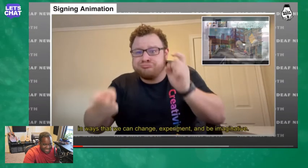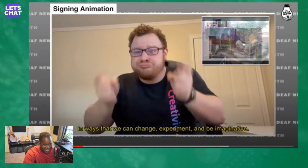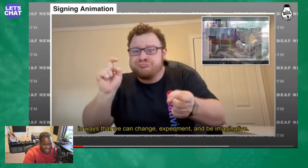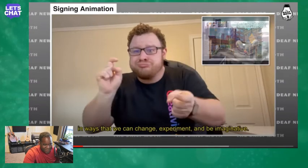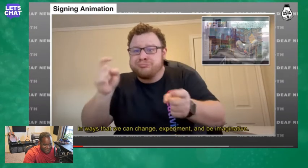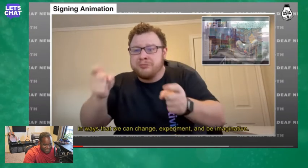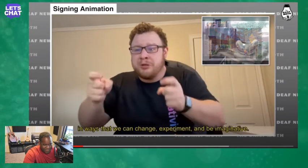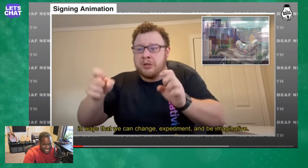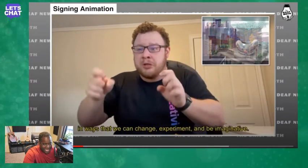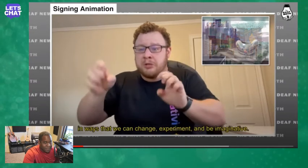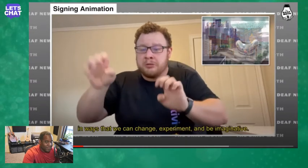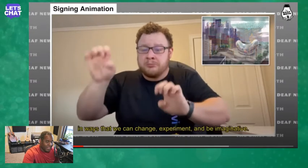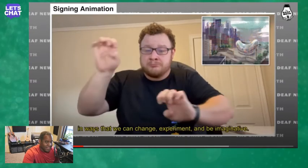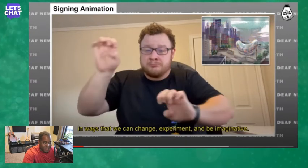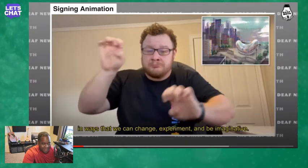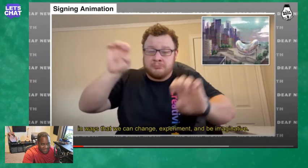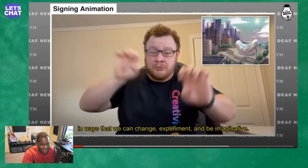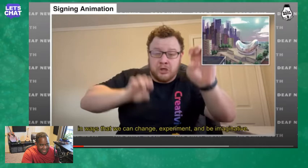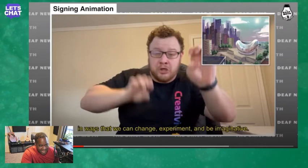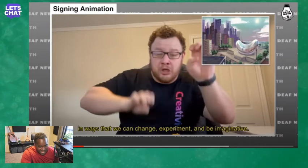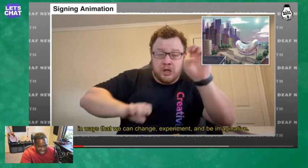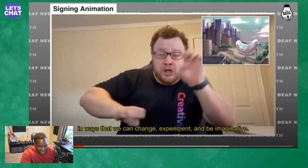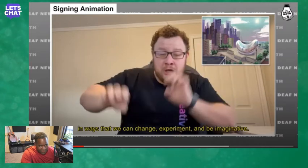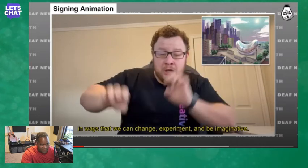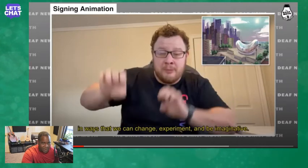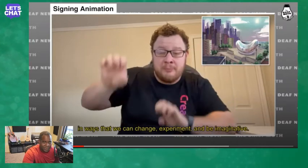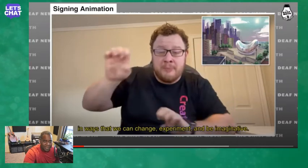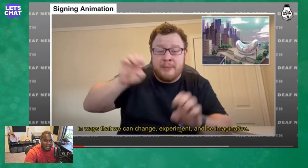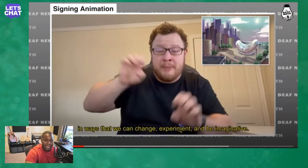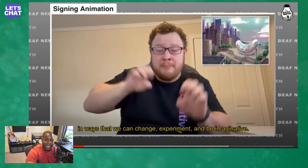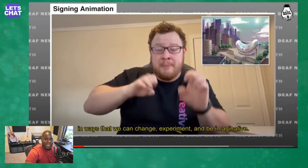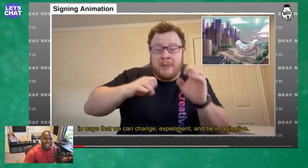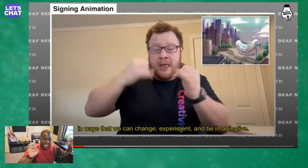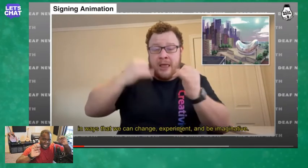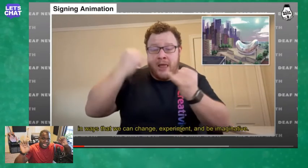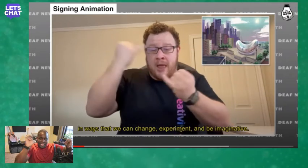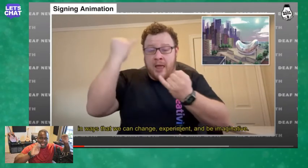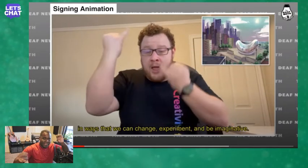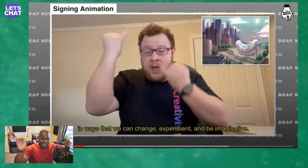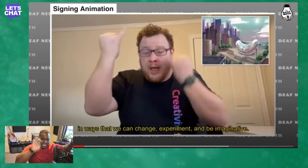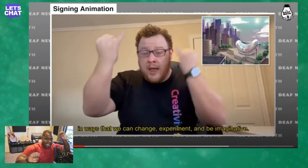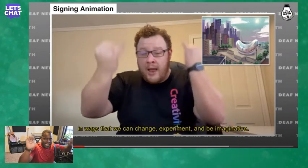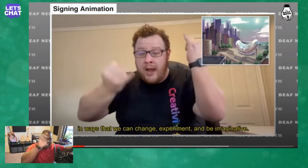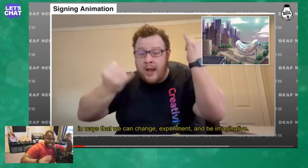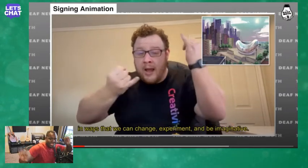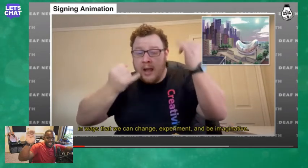change anything he wants to. He can keep doing changes. He can experiment a lot.